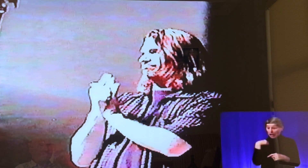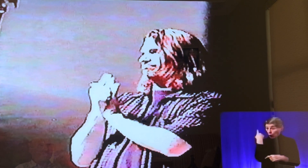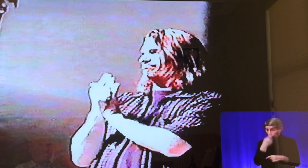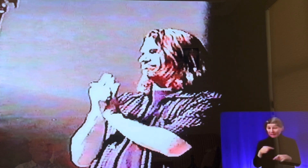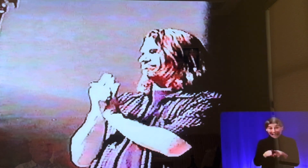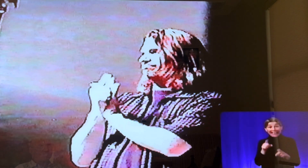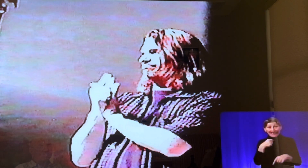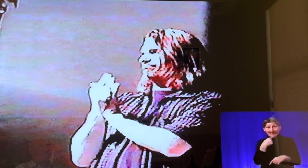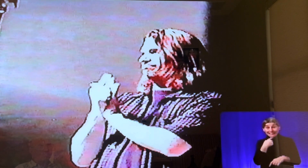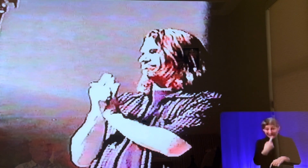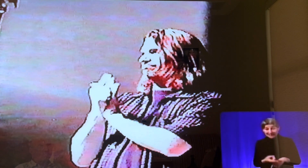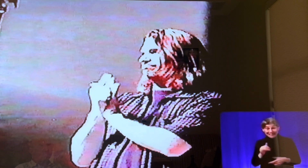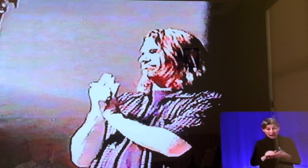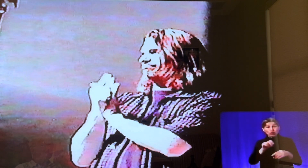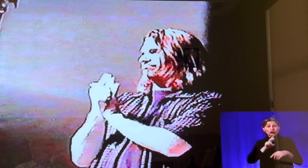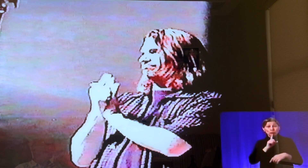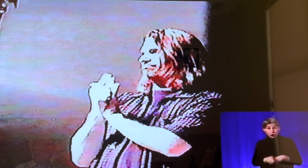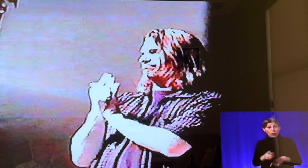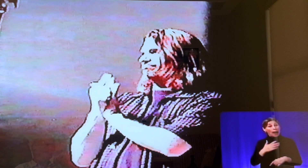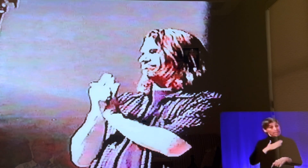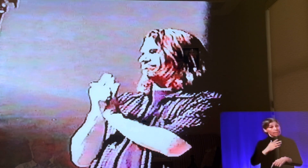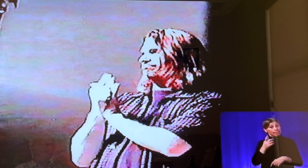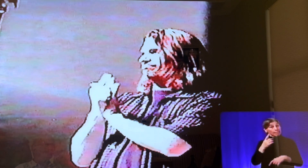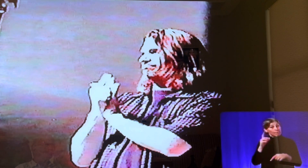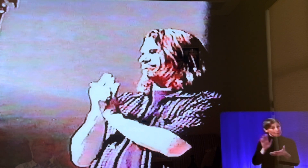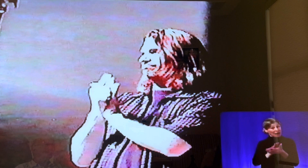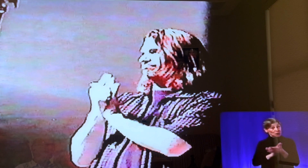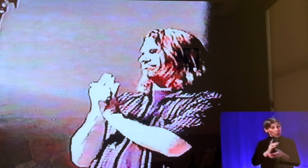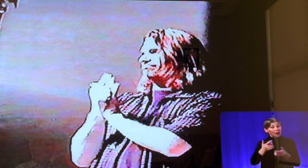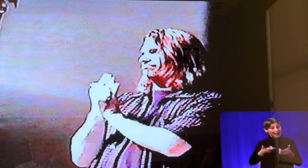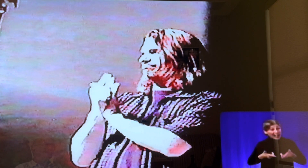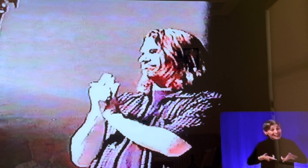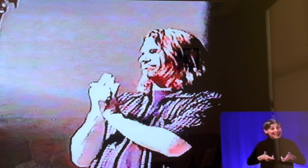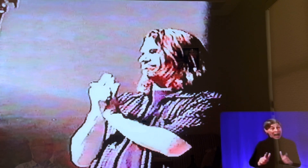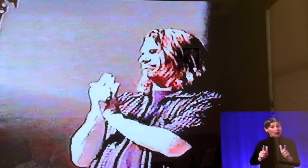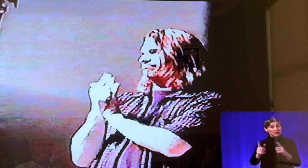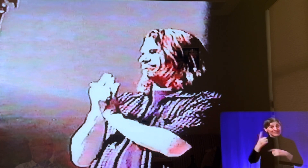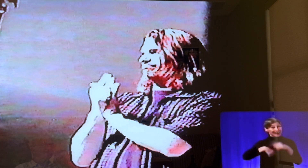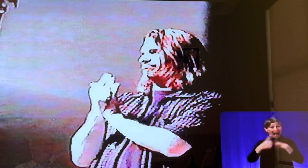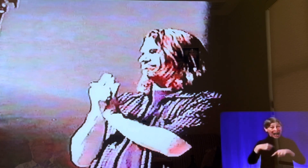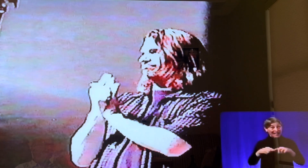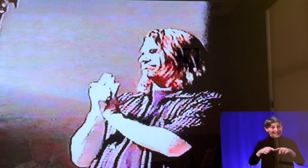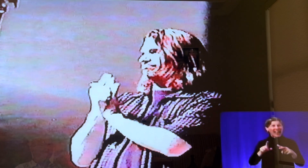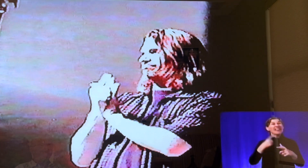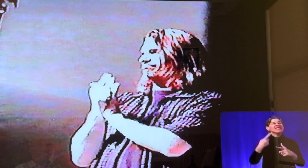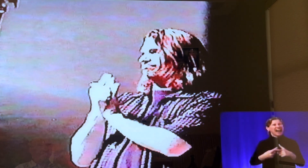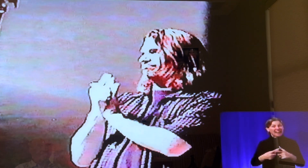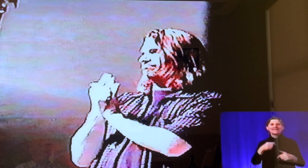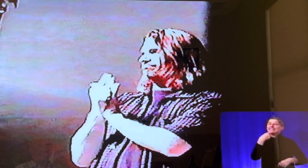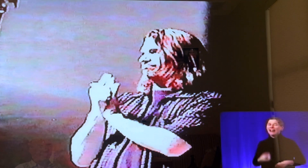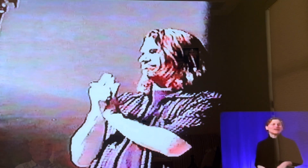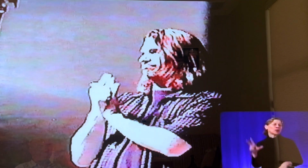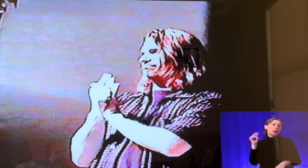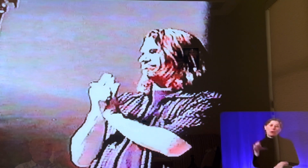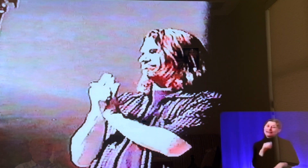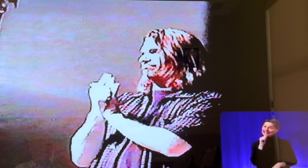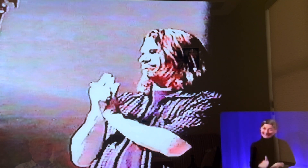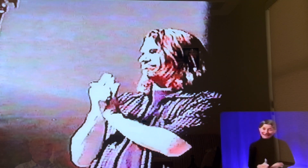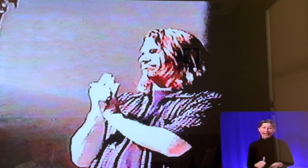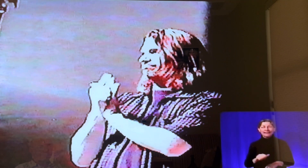my school allowed sign, and then he says, no, it did not. So here's this rhetorical, it's almost a